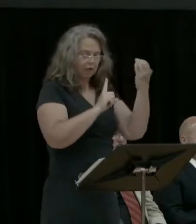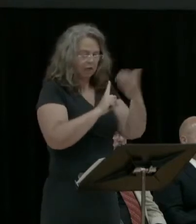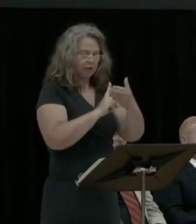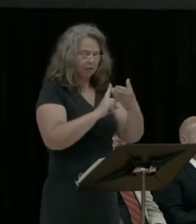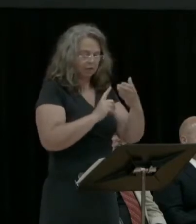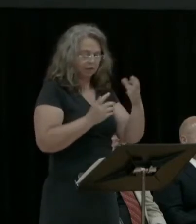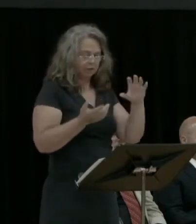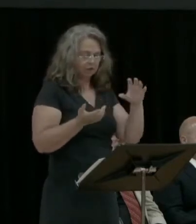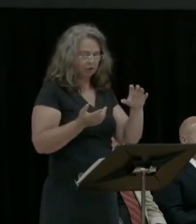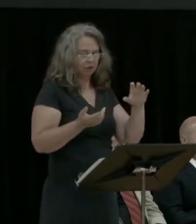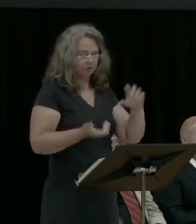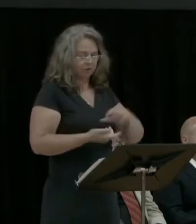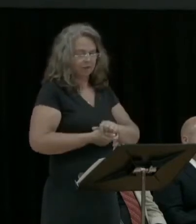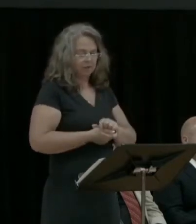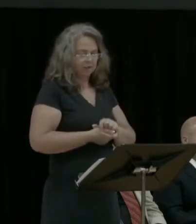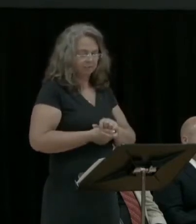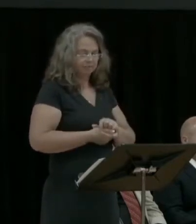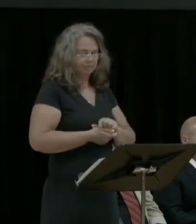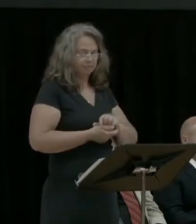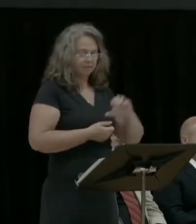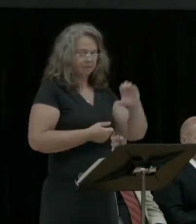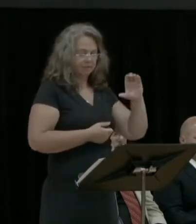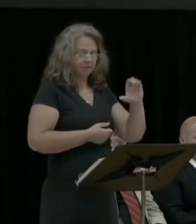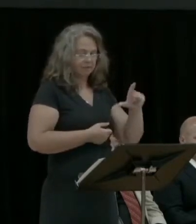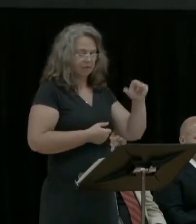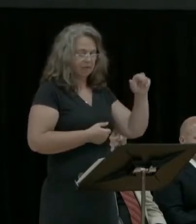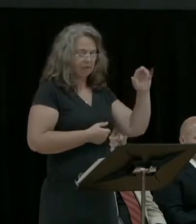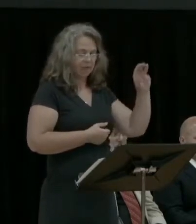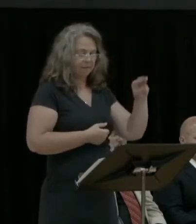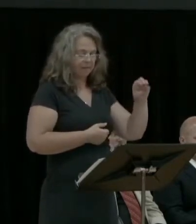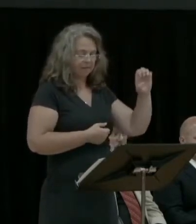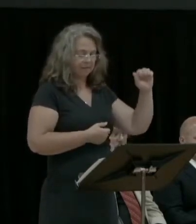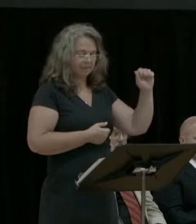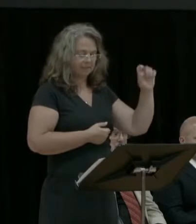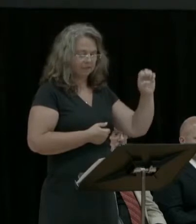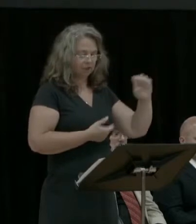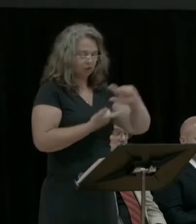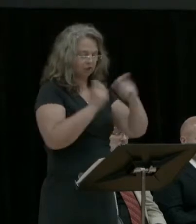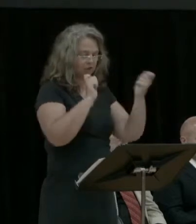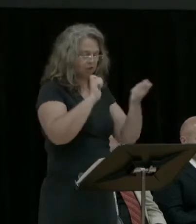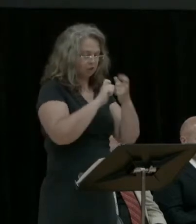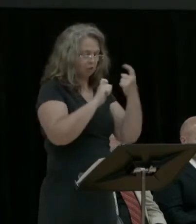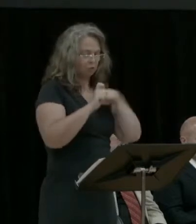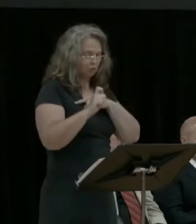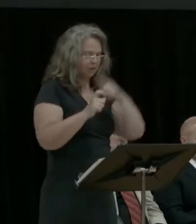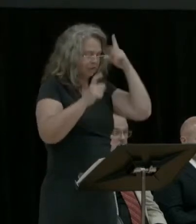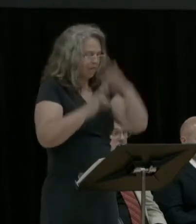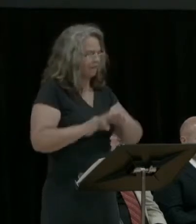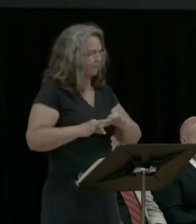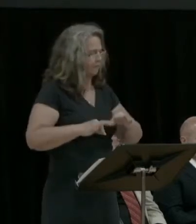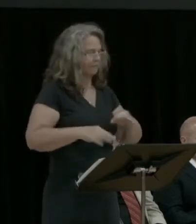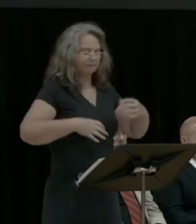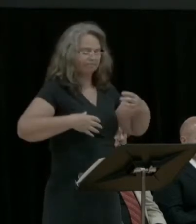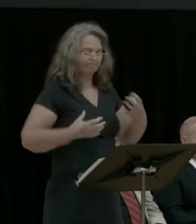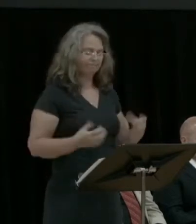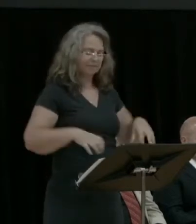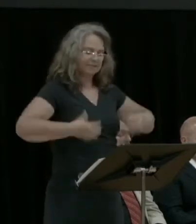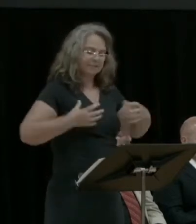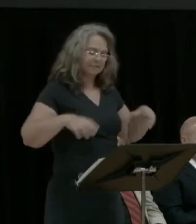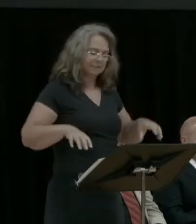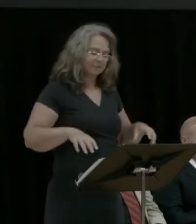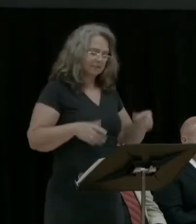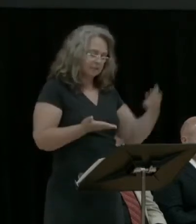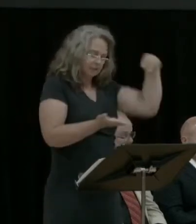most importantly, civil rights and women's rights, we stepped up and decided to take charge, not because we needed to do